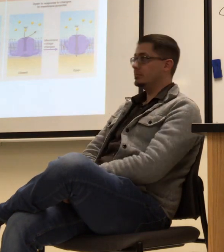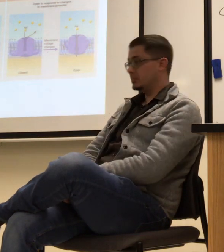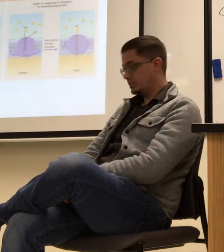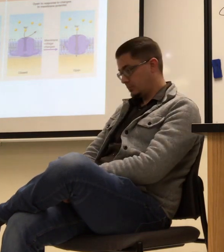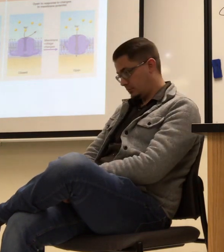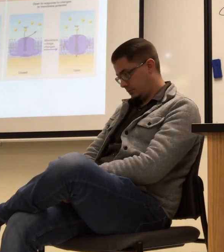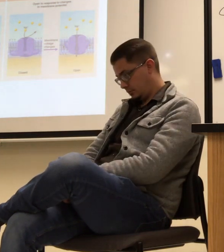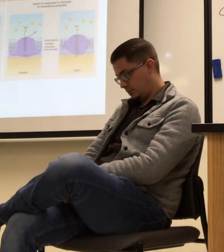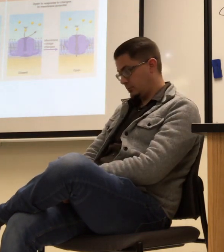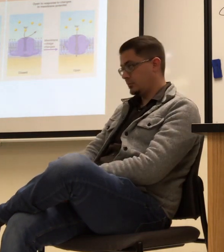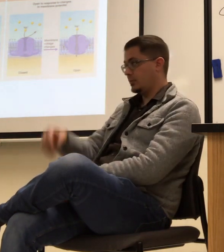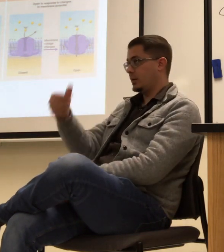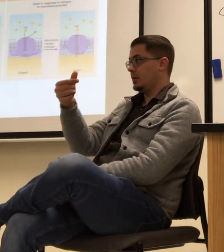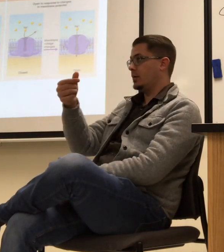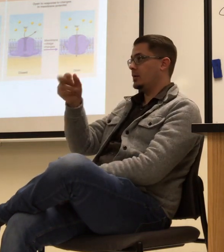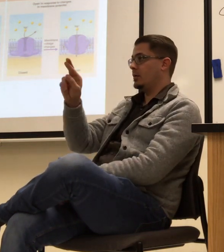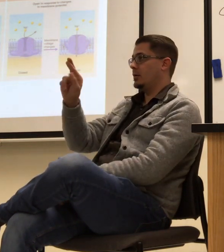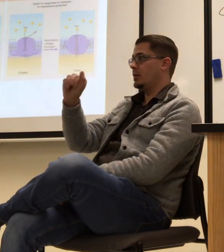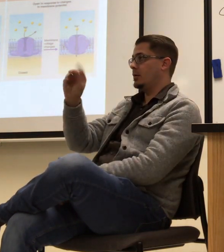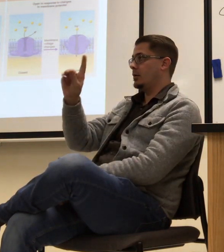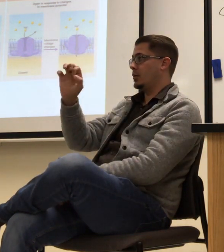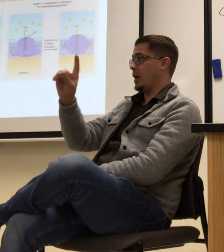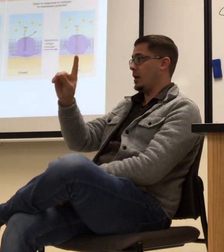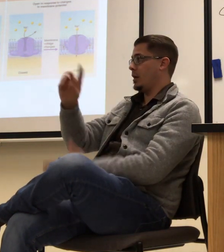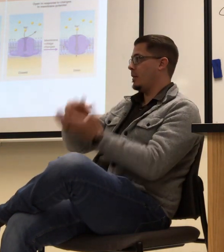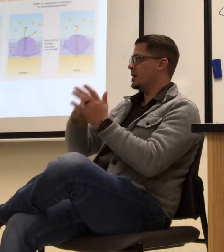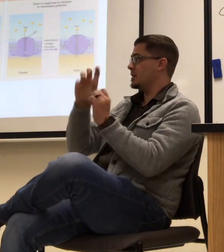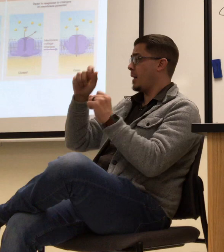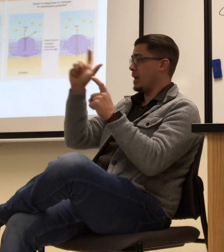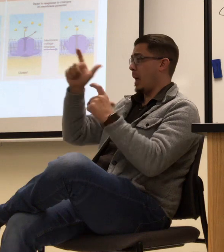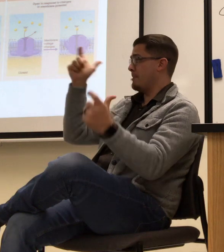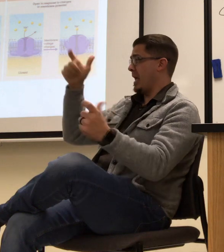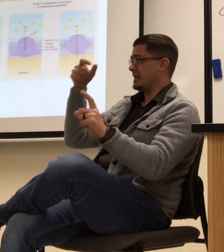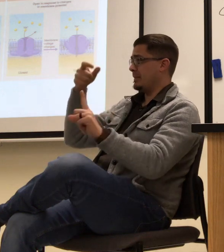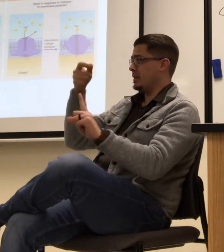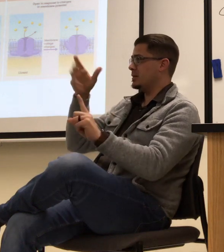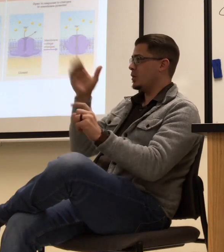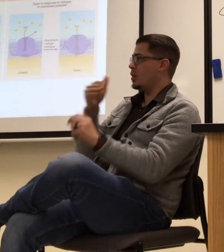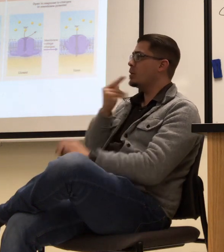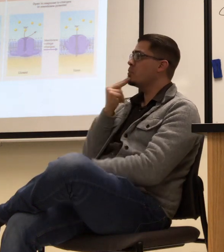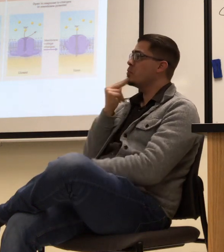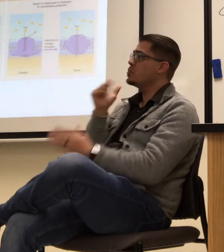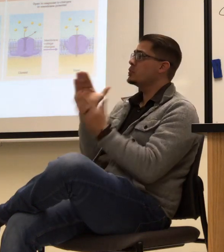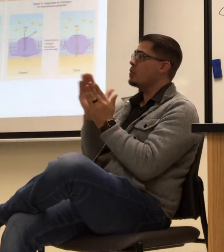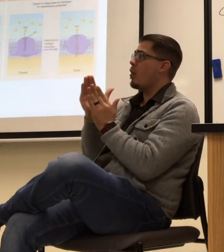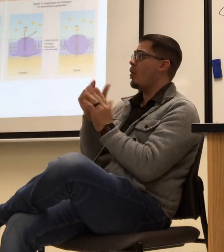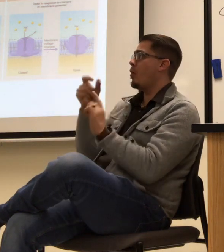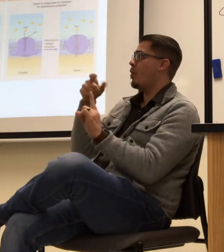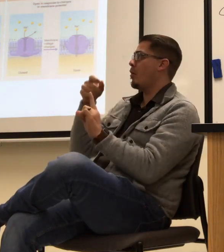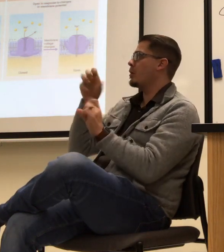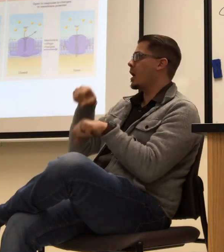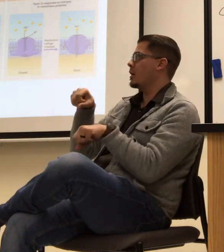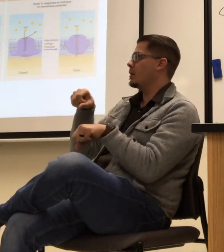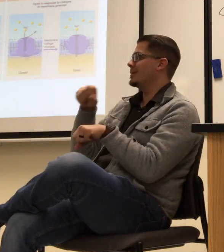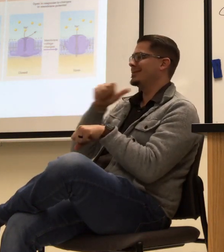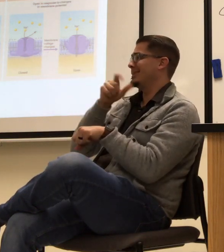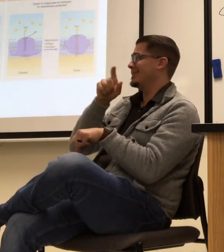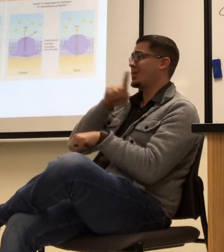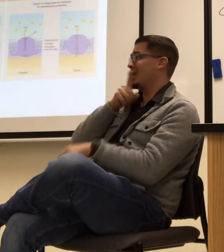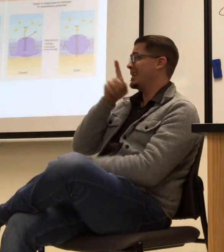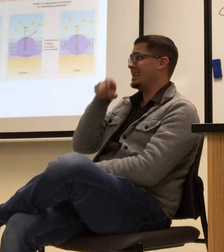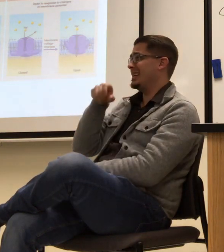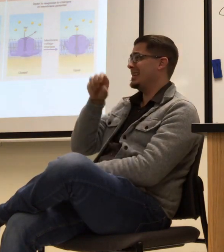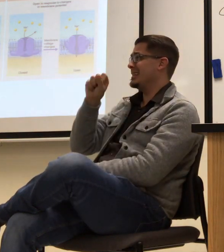Now, graded means it could be a big stimulus or a smaller stimulus. Or it doesn't even have to be a